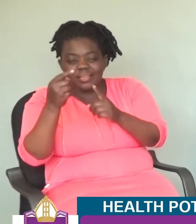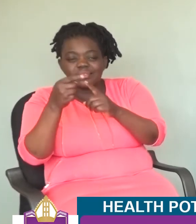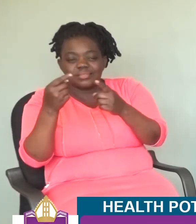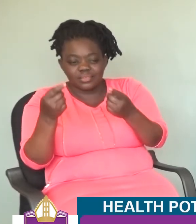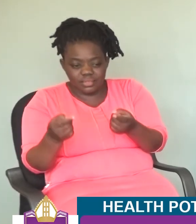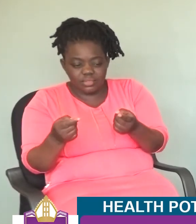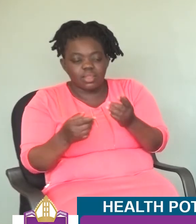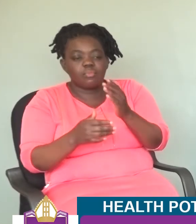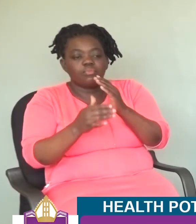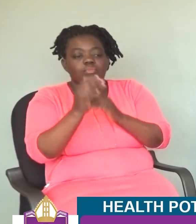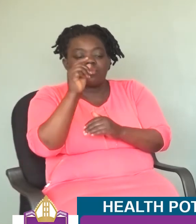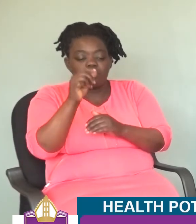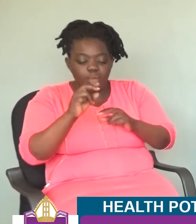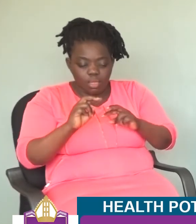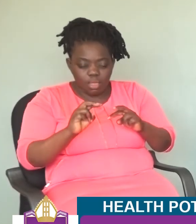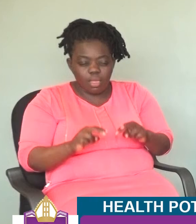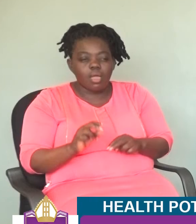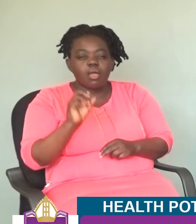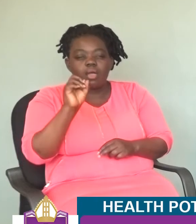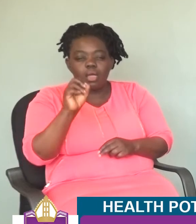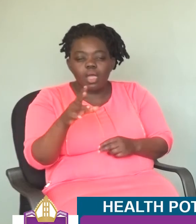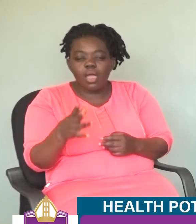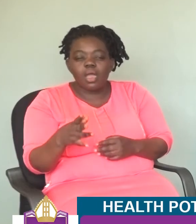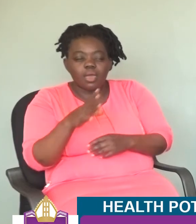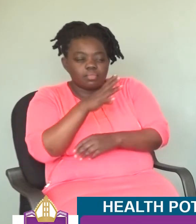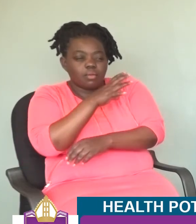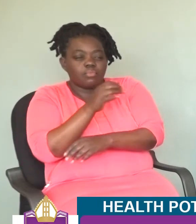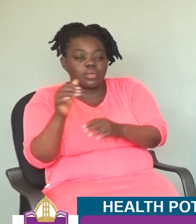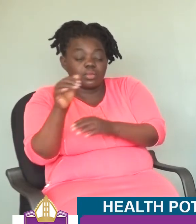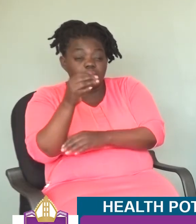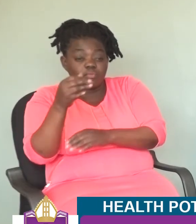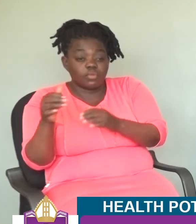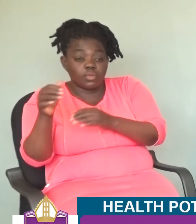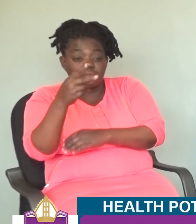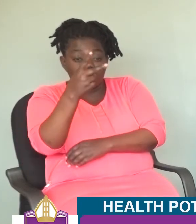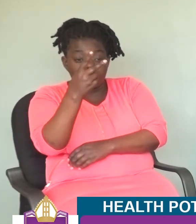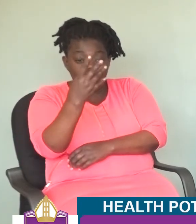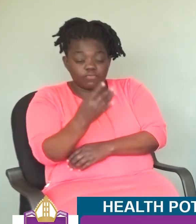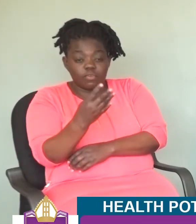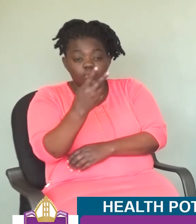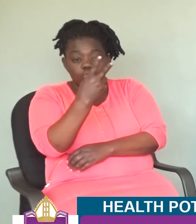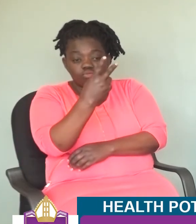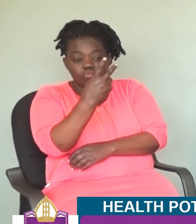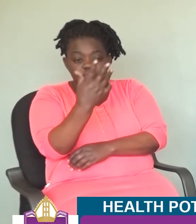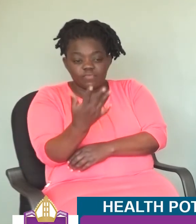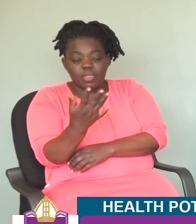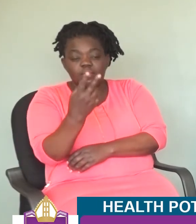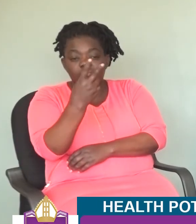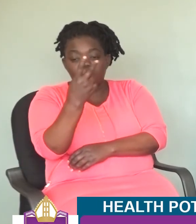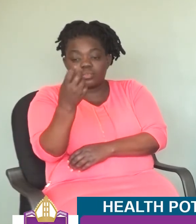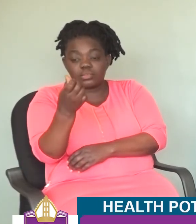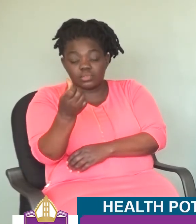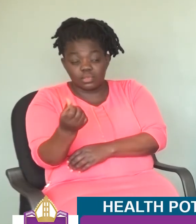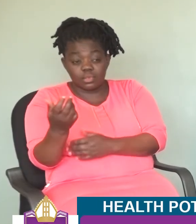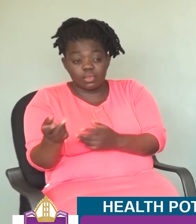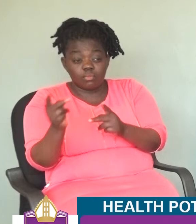will discover that, okay, this pressure looks very high. Once it goes beyond 24, 25, 26, there are people who have got pressures